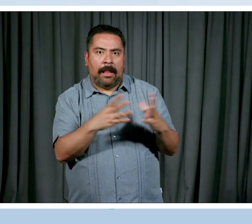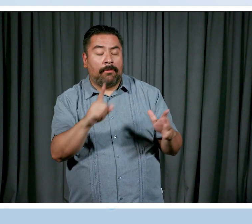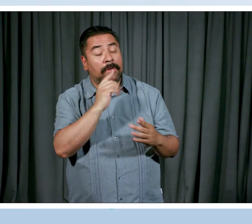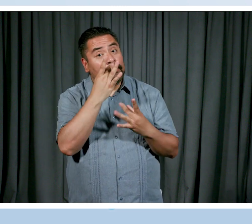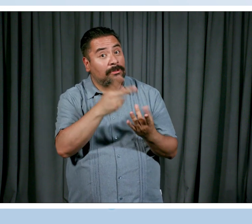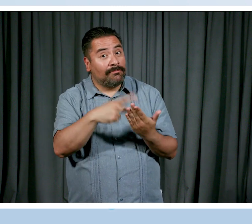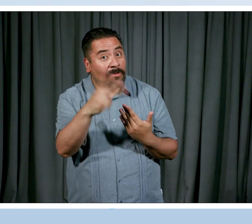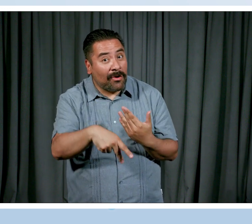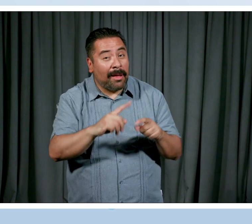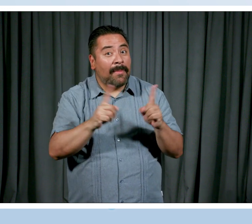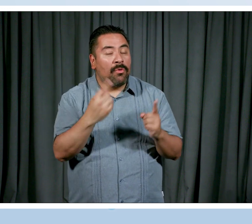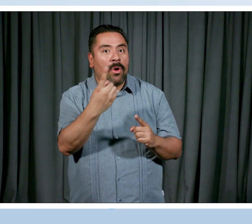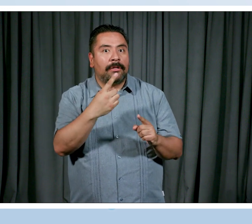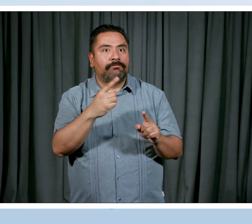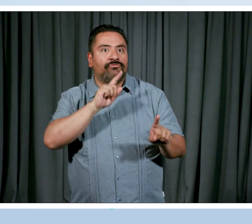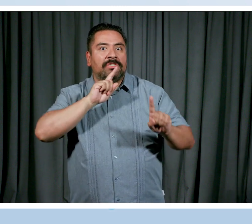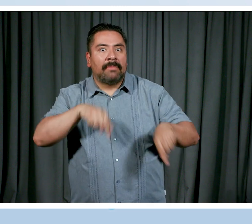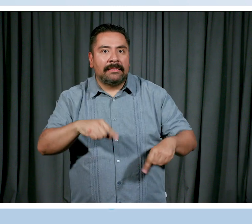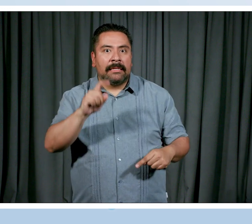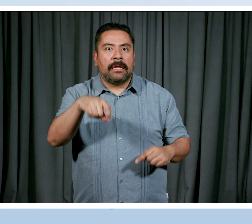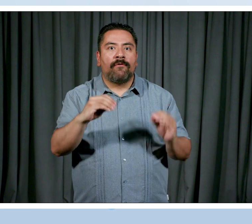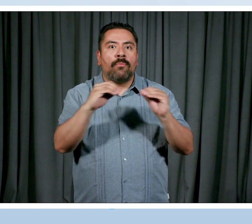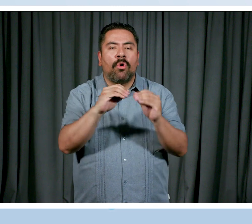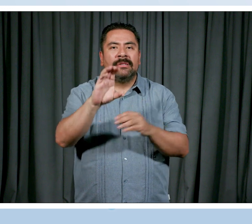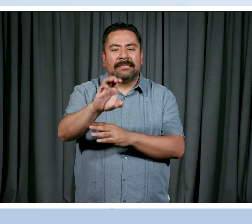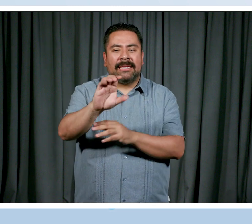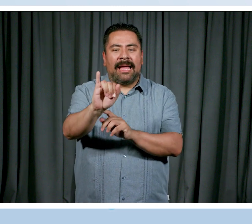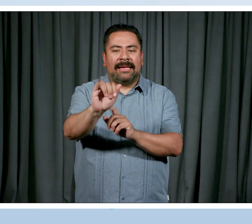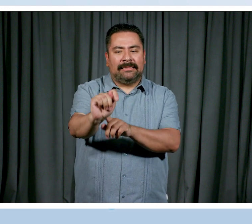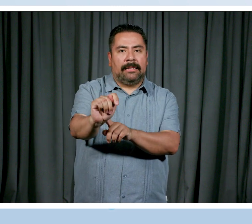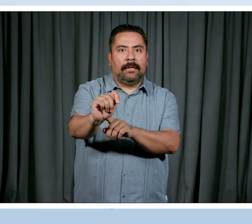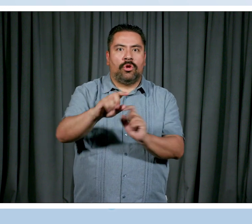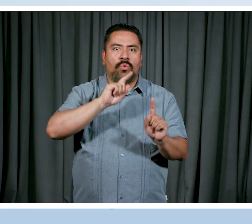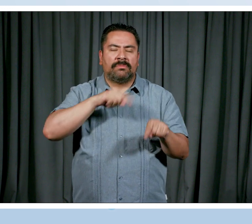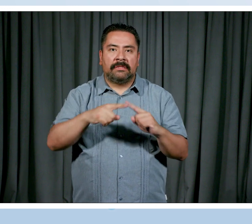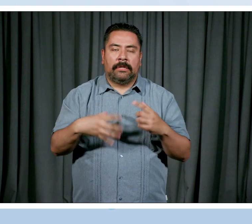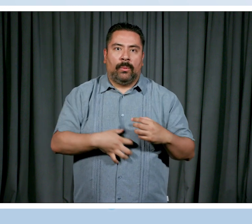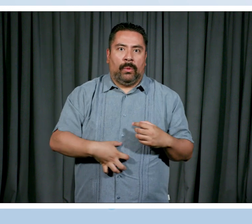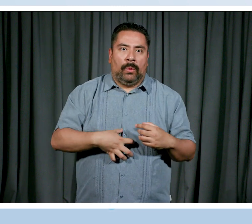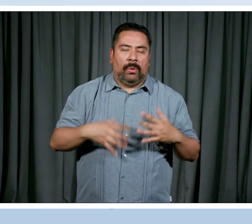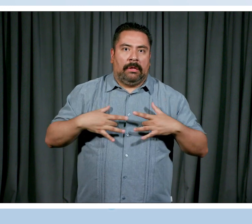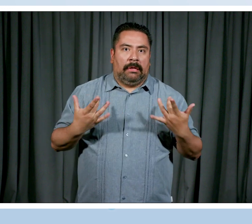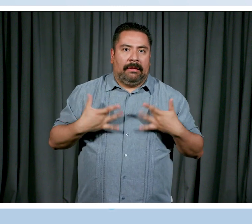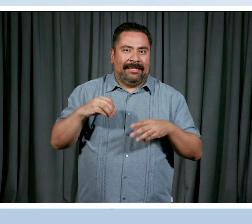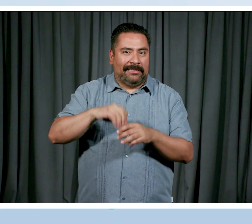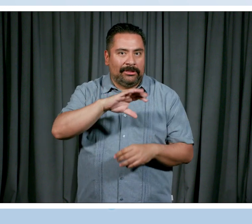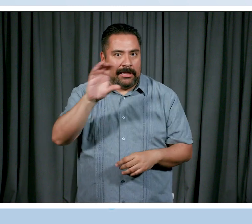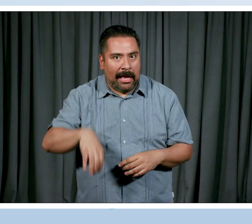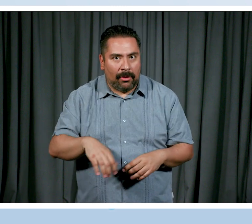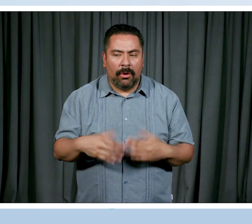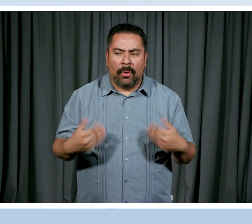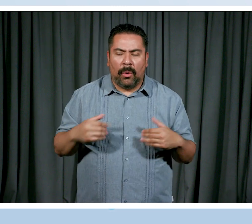it was one of the responses, the need for more CIT was in response to some pretty horrific events in Chicago.